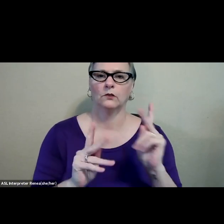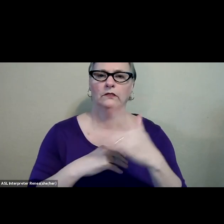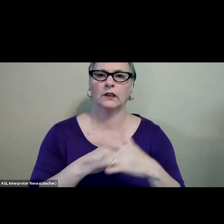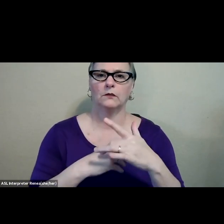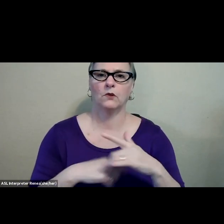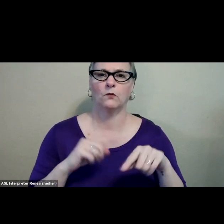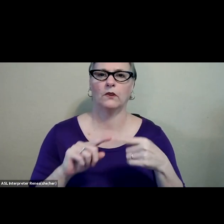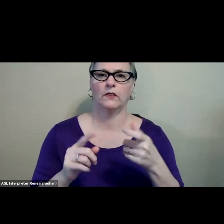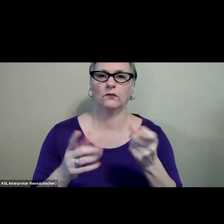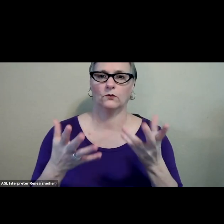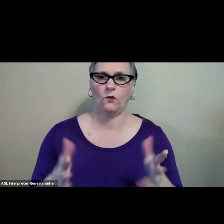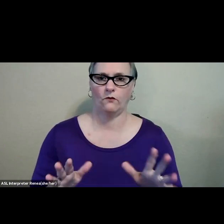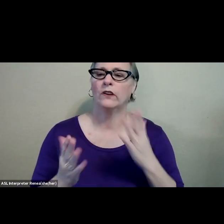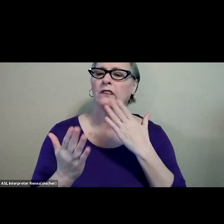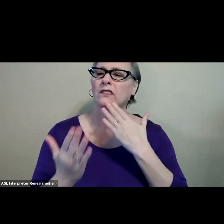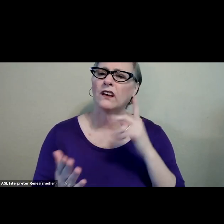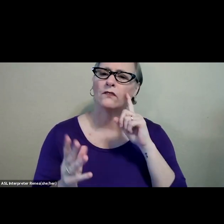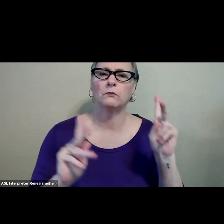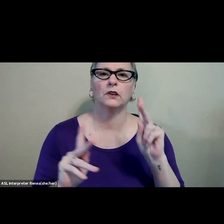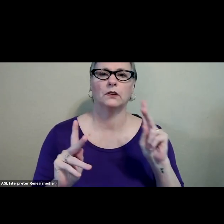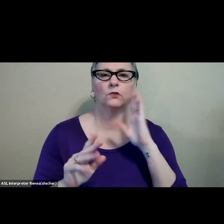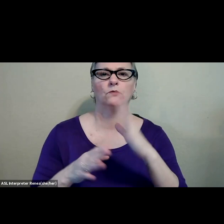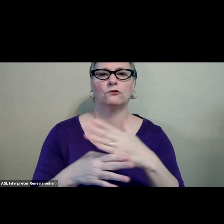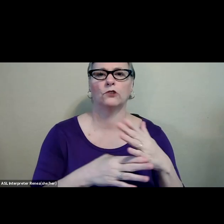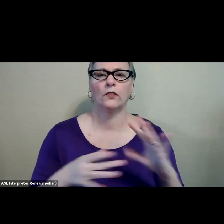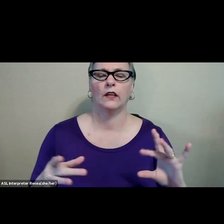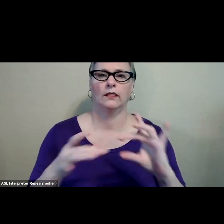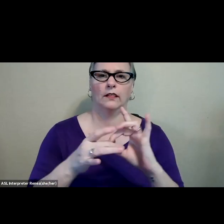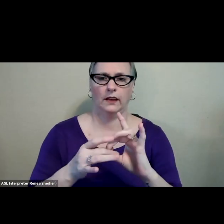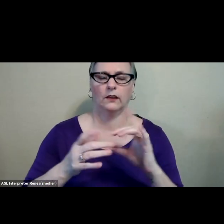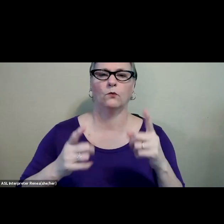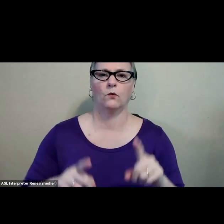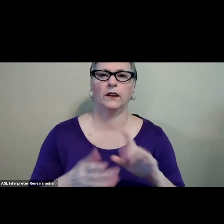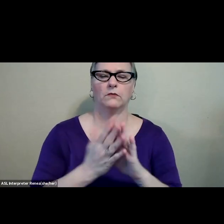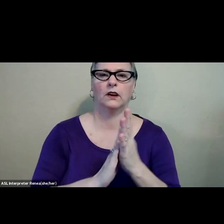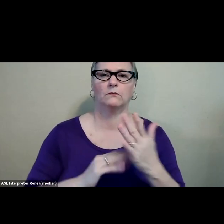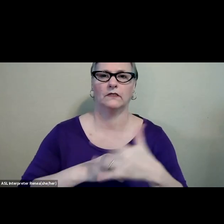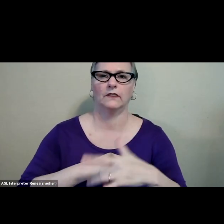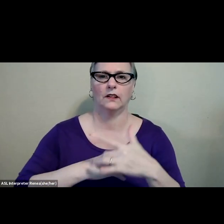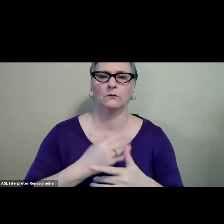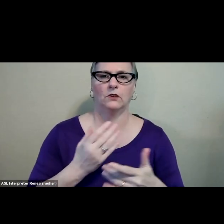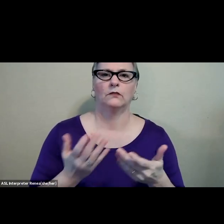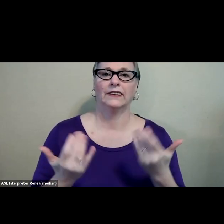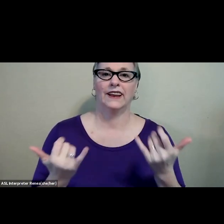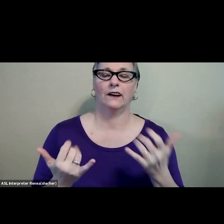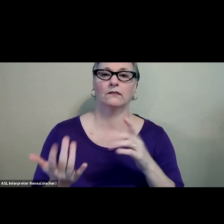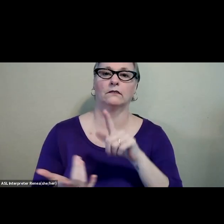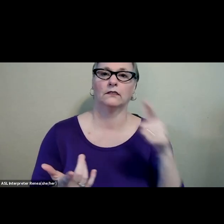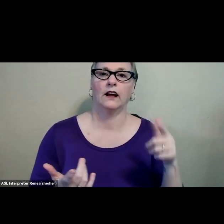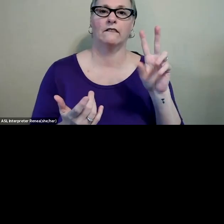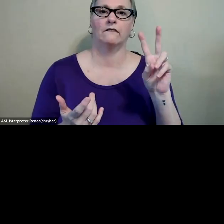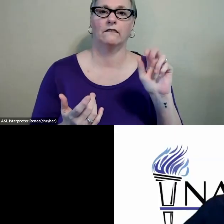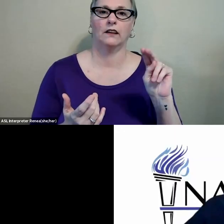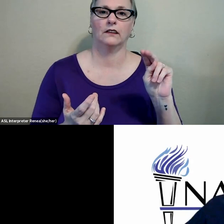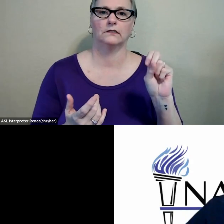who will share that link far and wide once it is available and with that i'm happy to introduce vanessa ochoa of disability rights